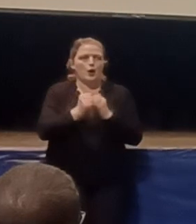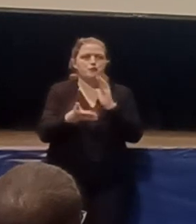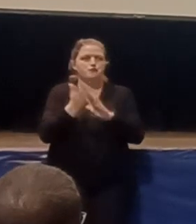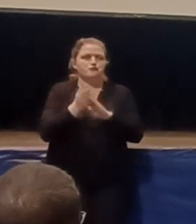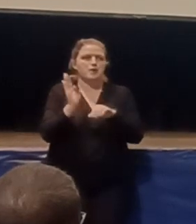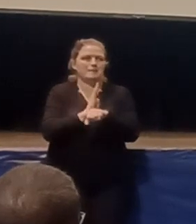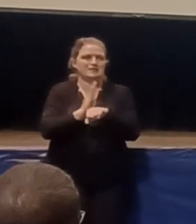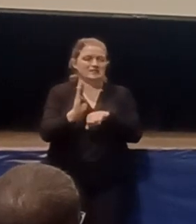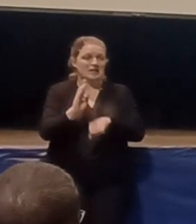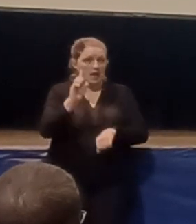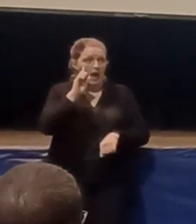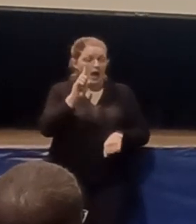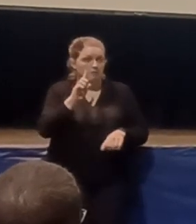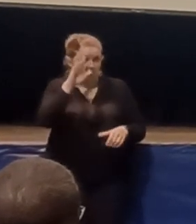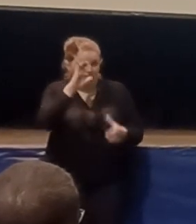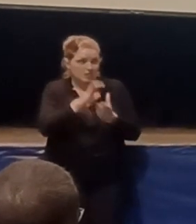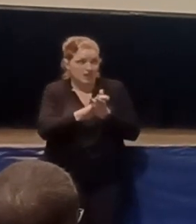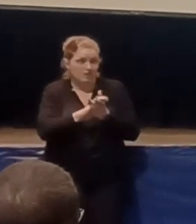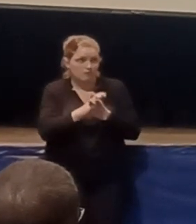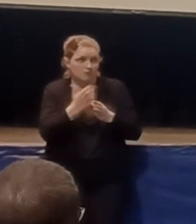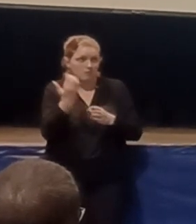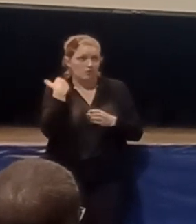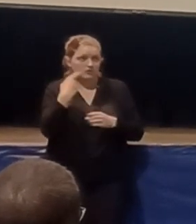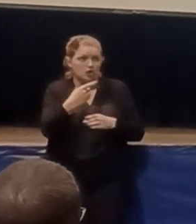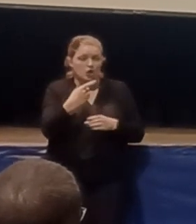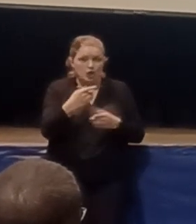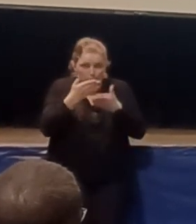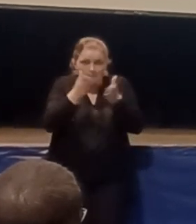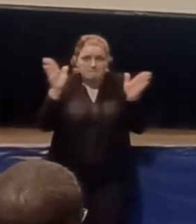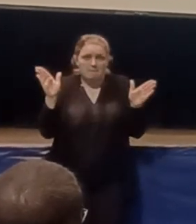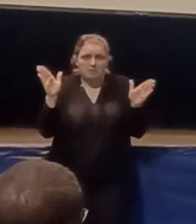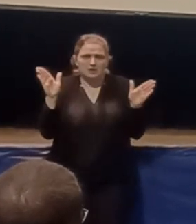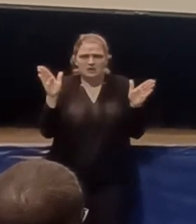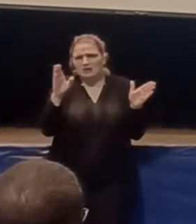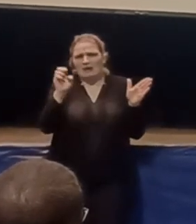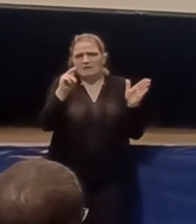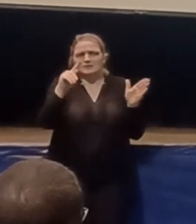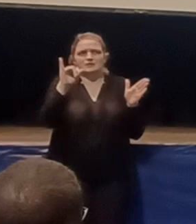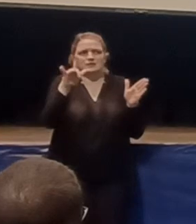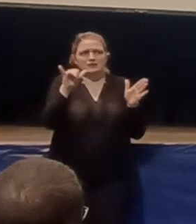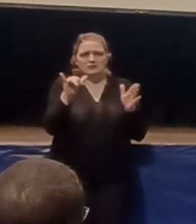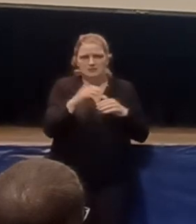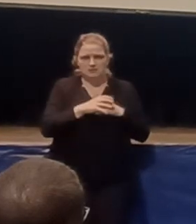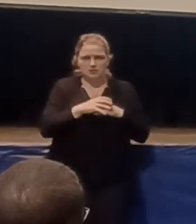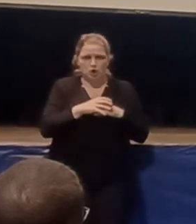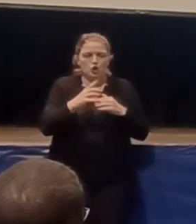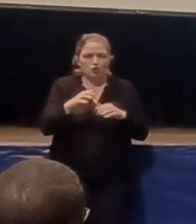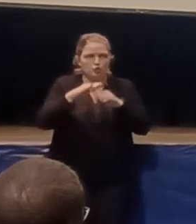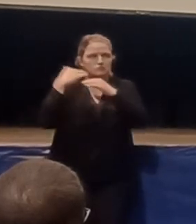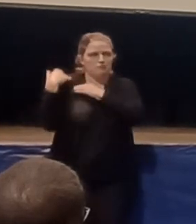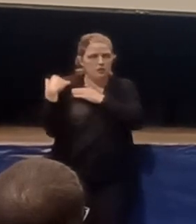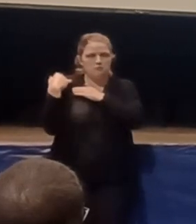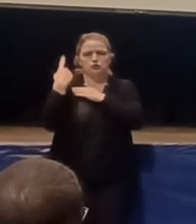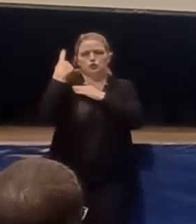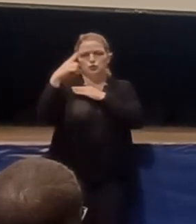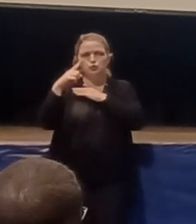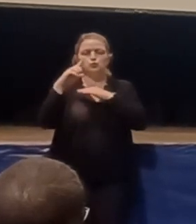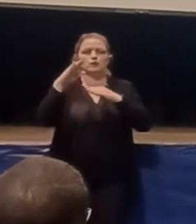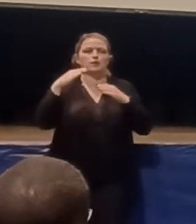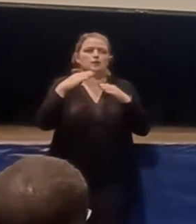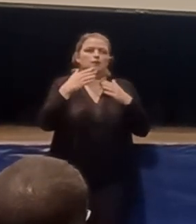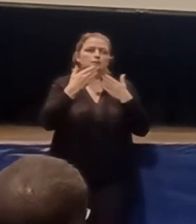And you are, I believe, still, from last time, you're a public entity, aren't you? You have a responsibility to the public. Yeah.